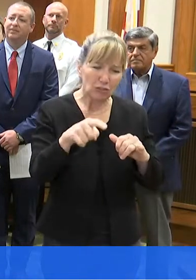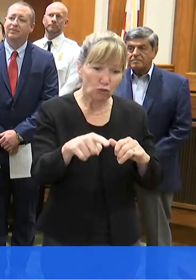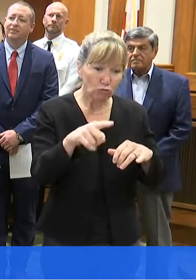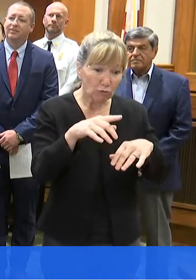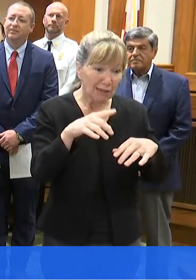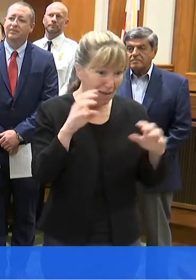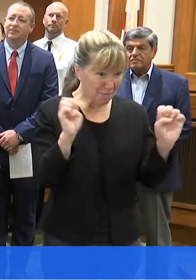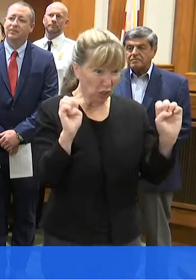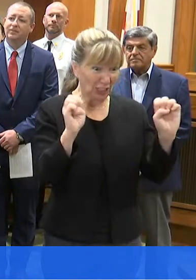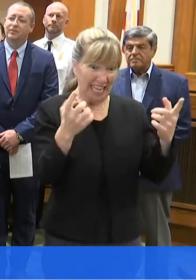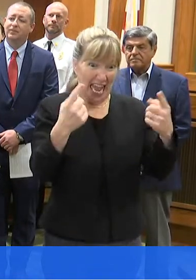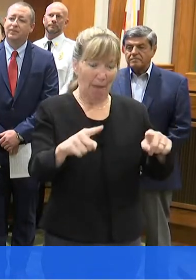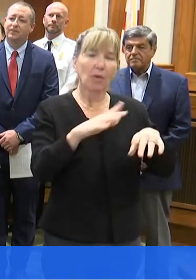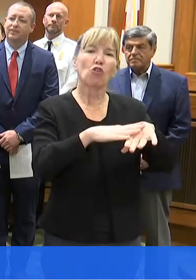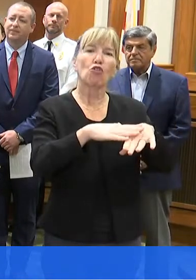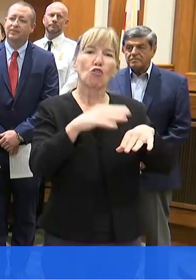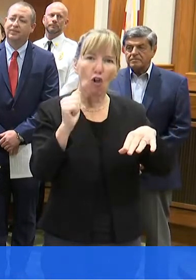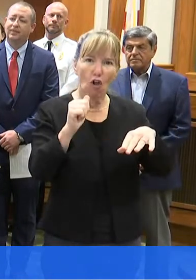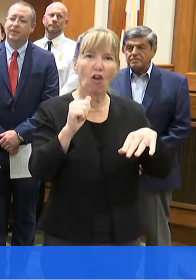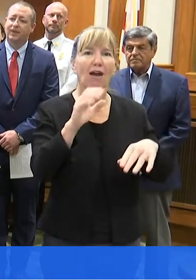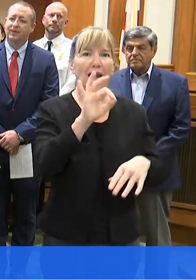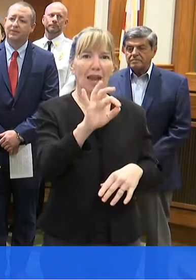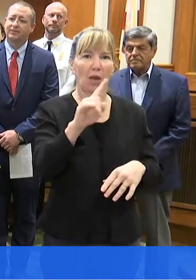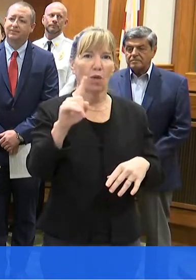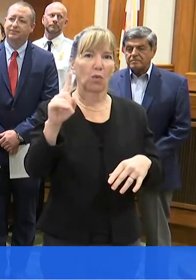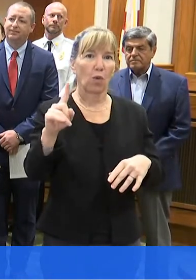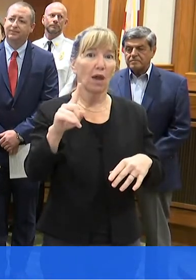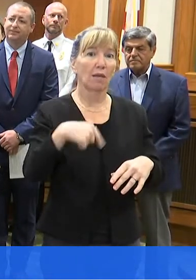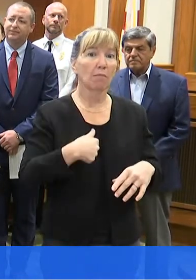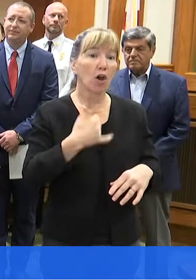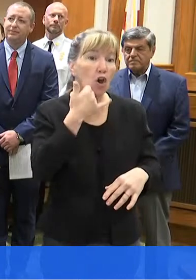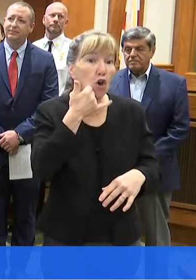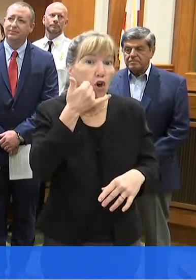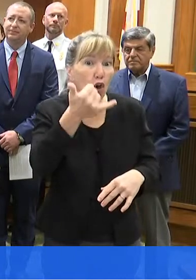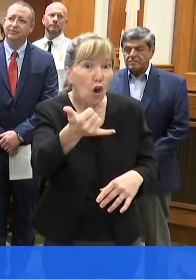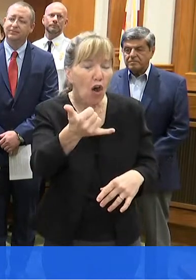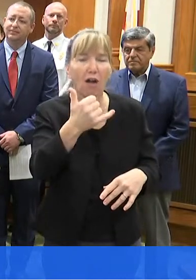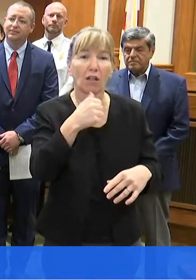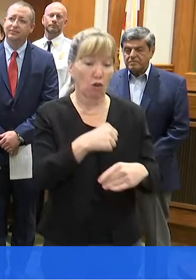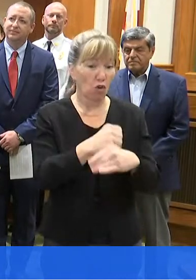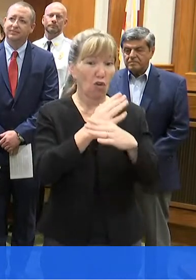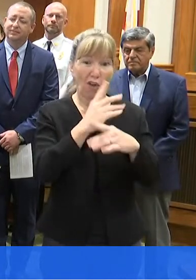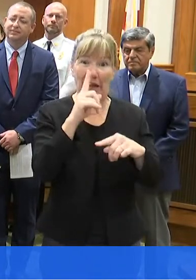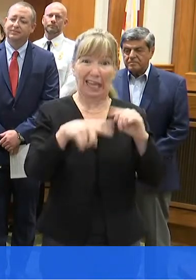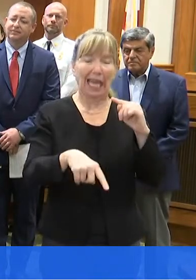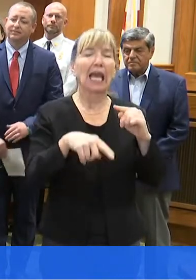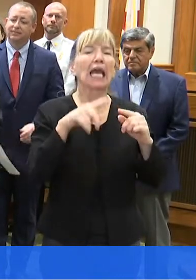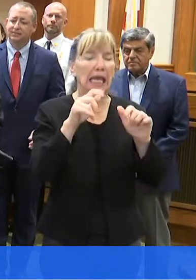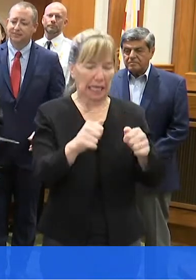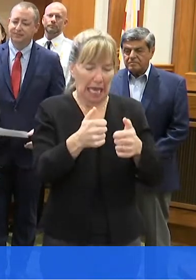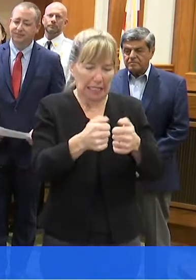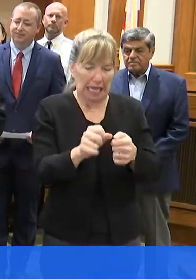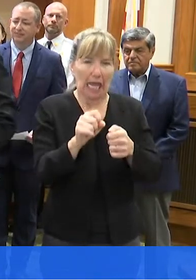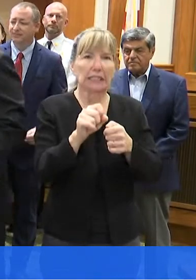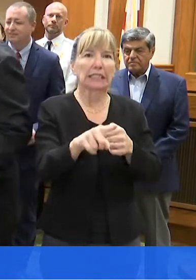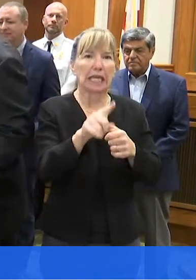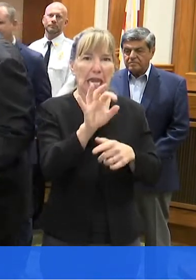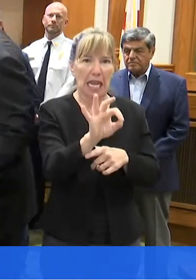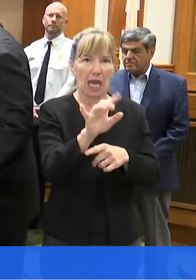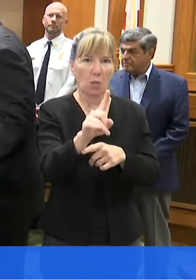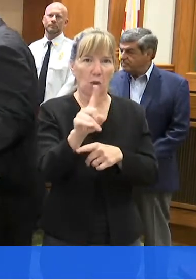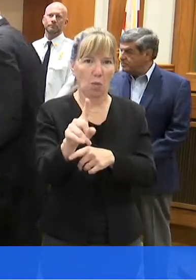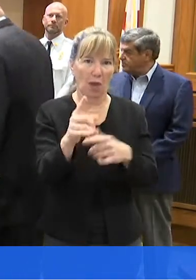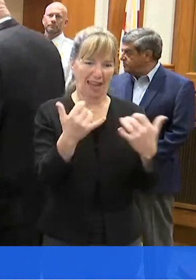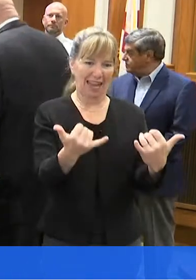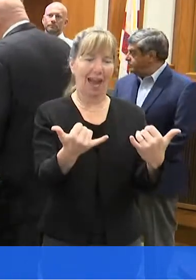help. But now you have the option to text if you cannot call. Now I'd like to welcome Ben Apes, our Director of Public